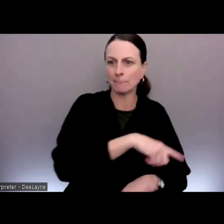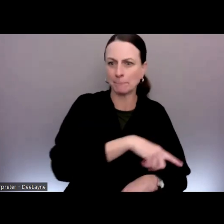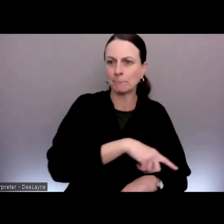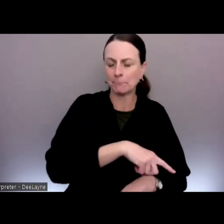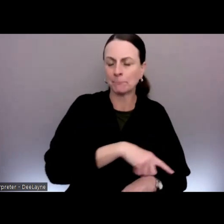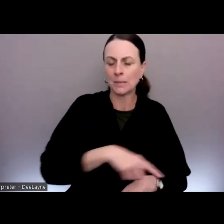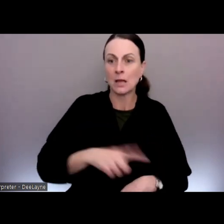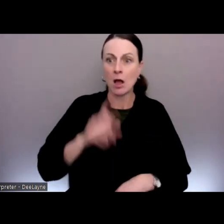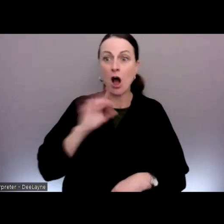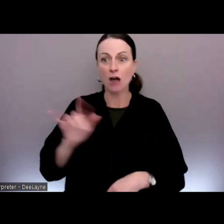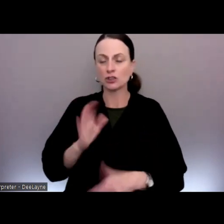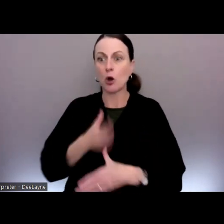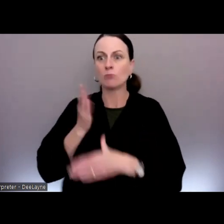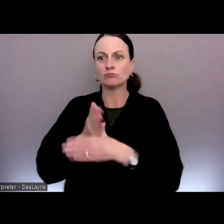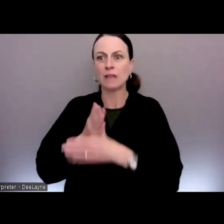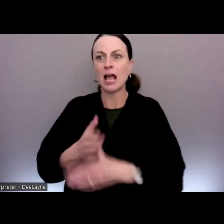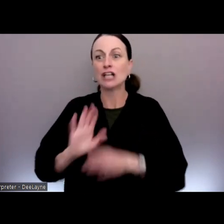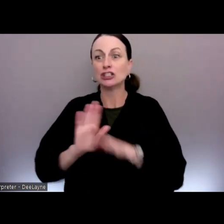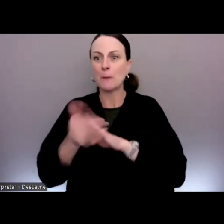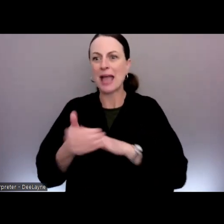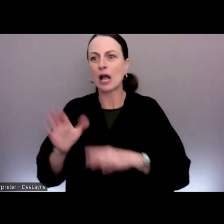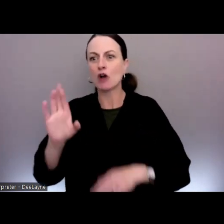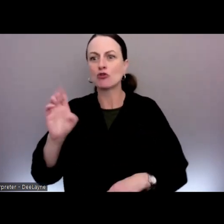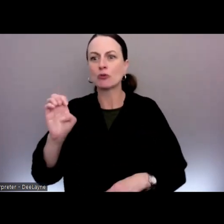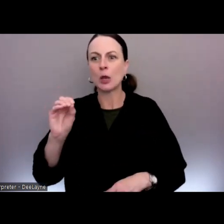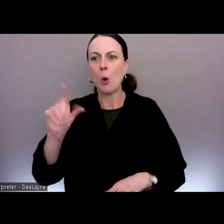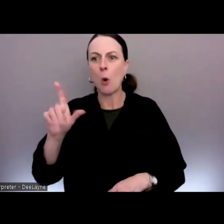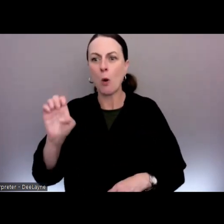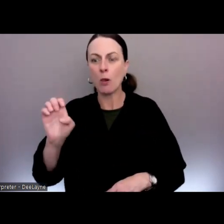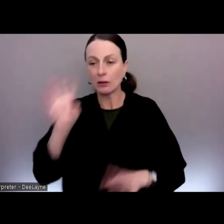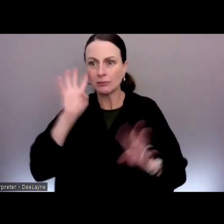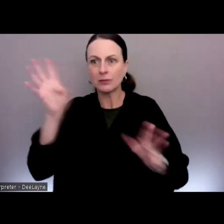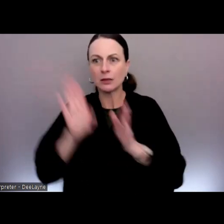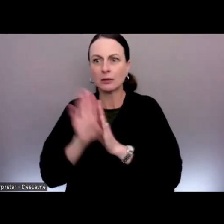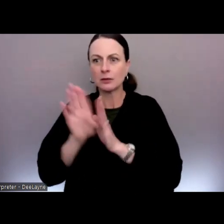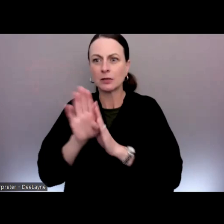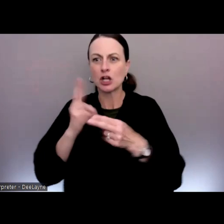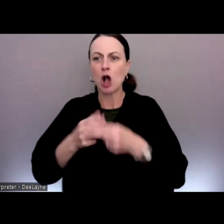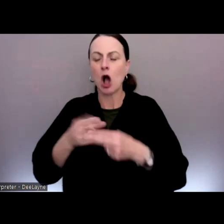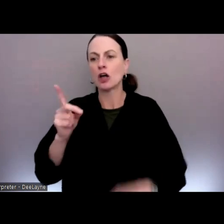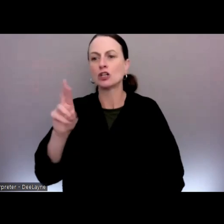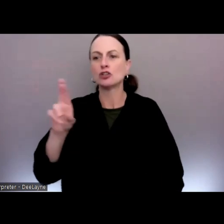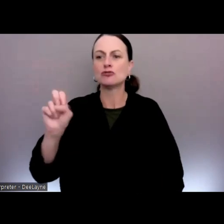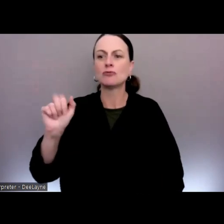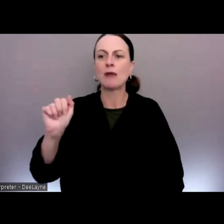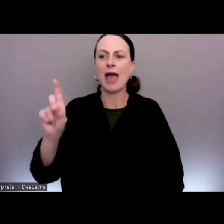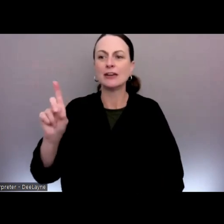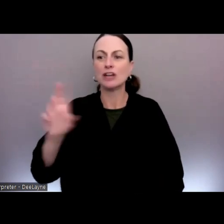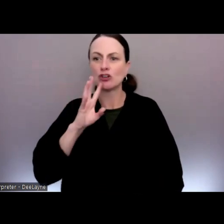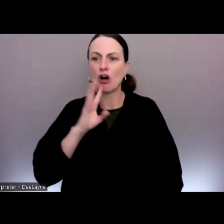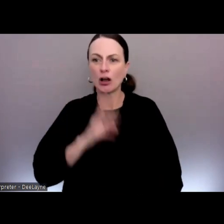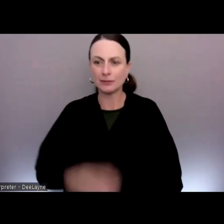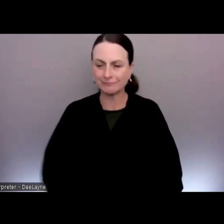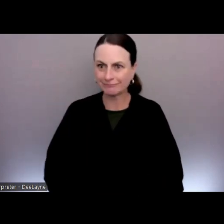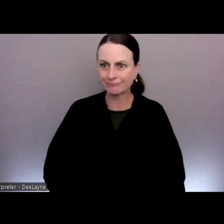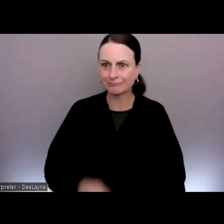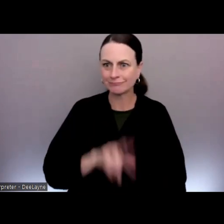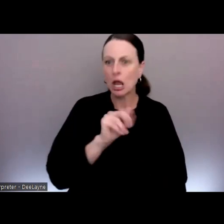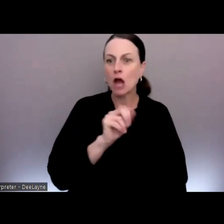and they also intervened on the Jamaican Creole of the broader masses to develop what some call dread talk. For example, Rastafari